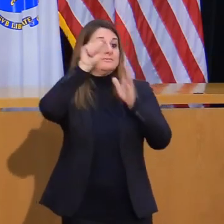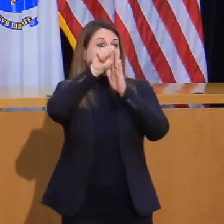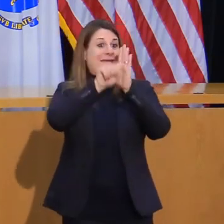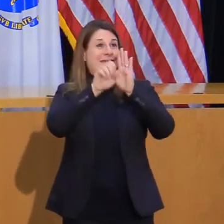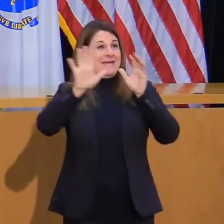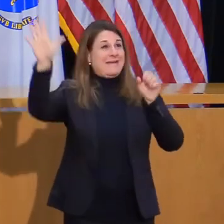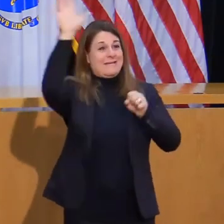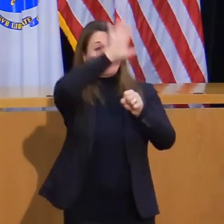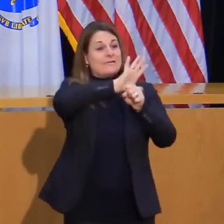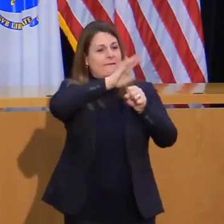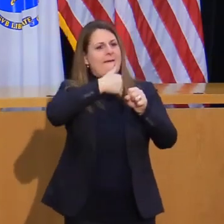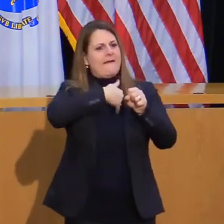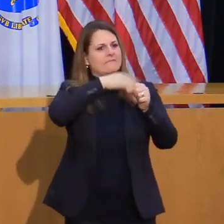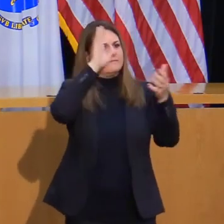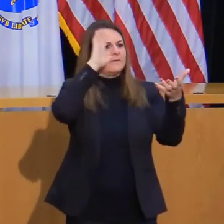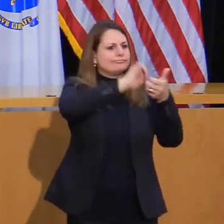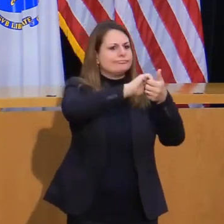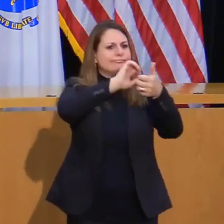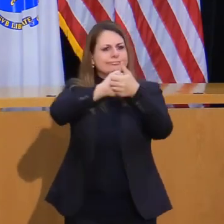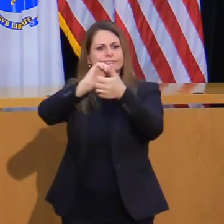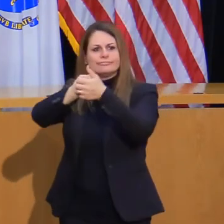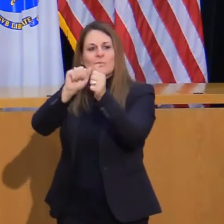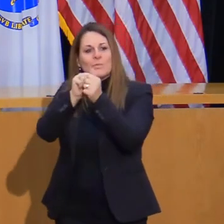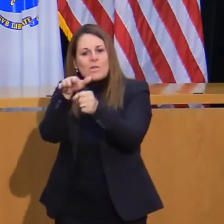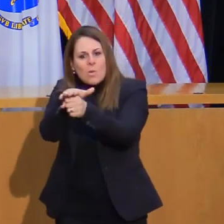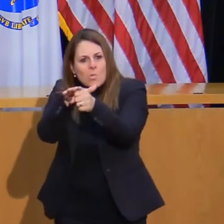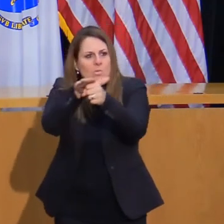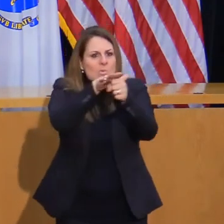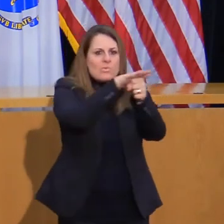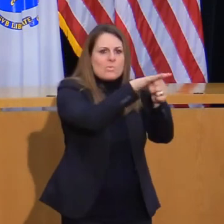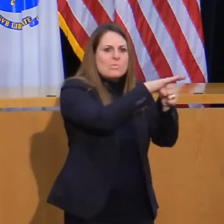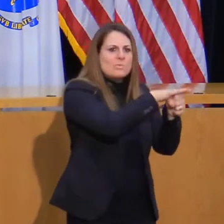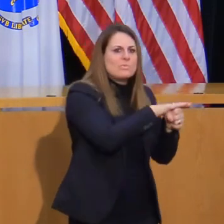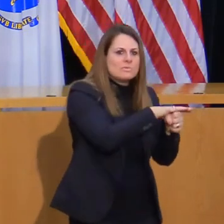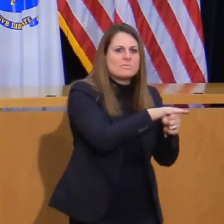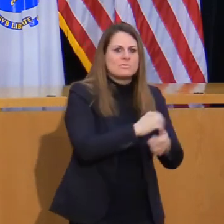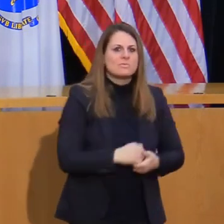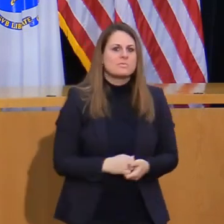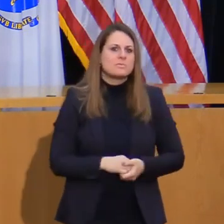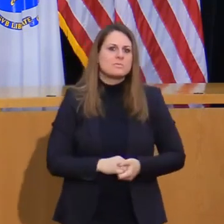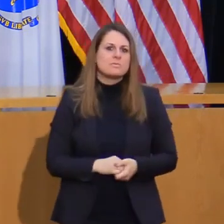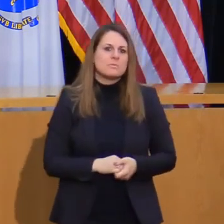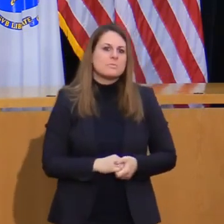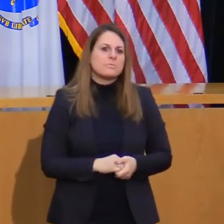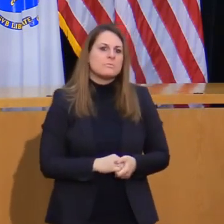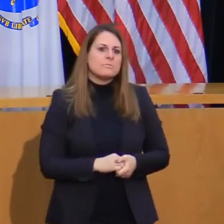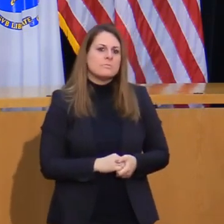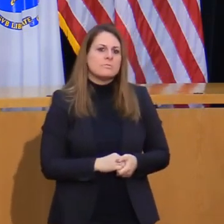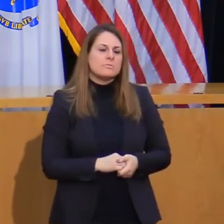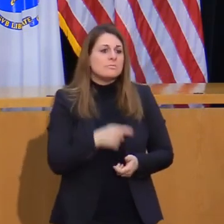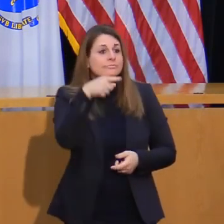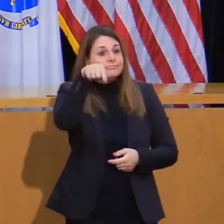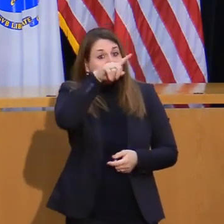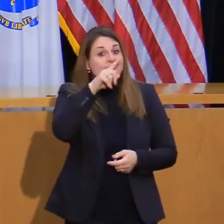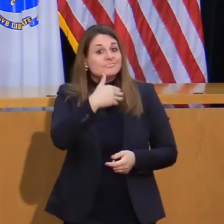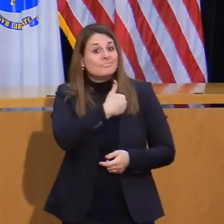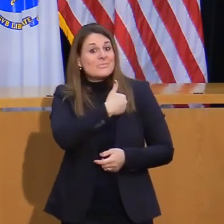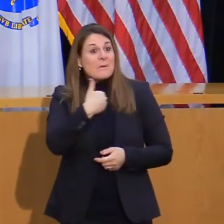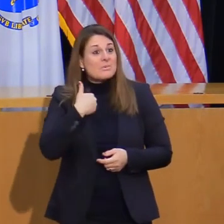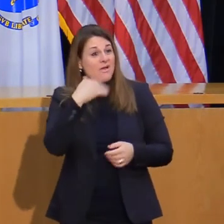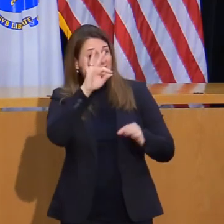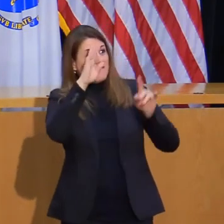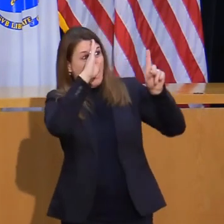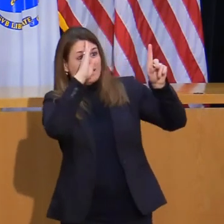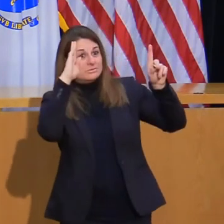have provided instructions to their patients on their appointment process if they are administering vaccines. As part of our